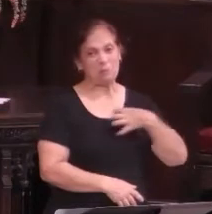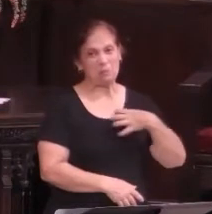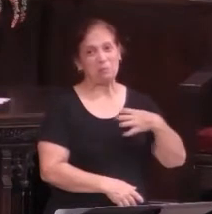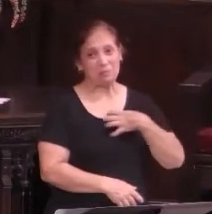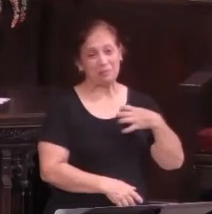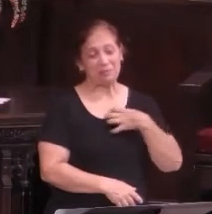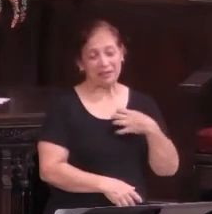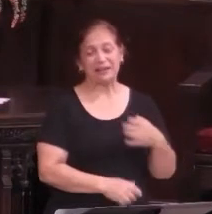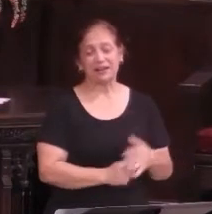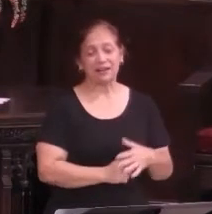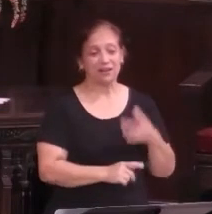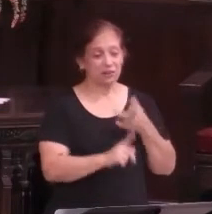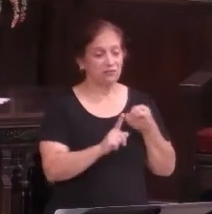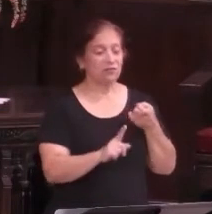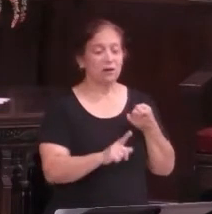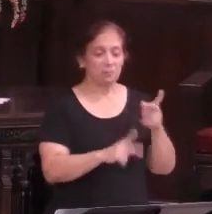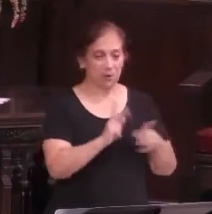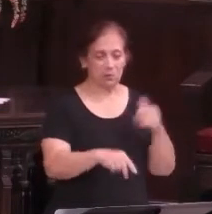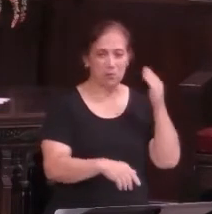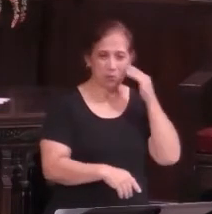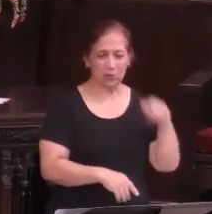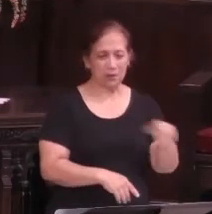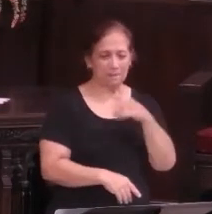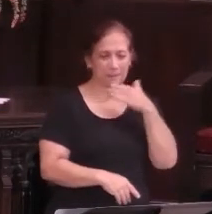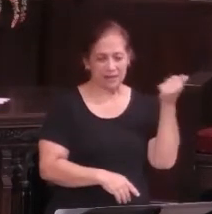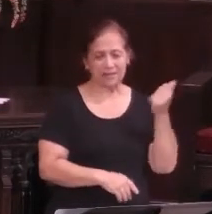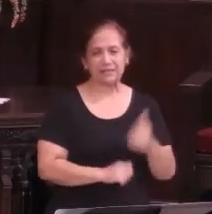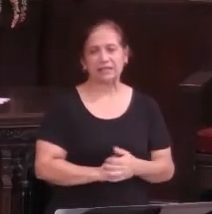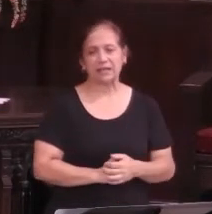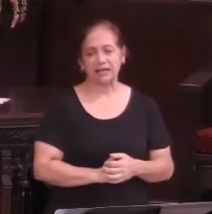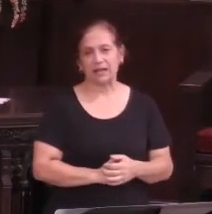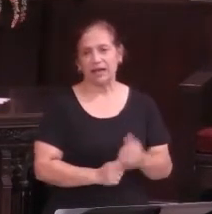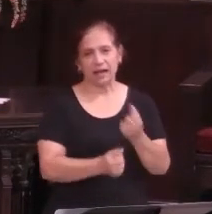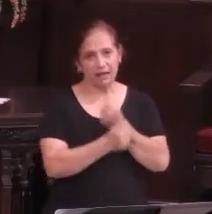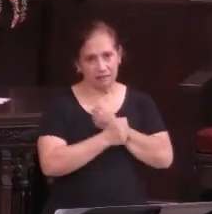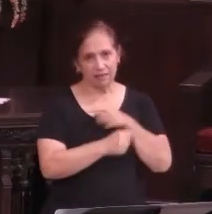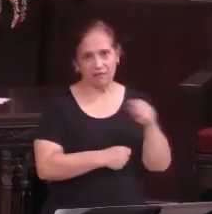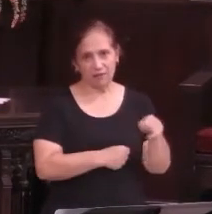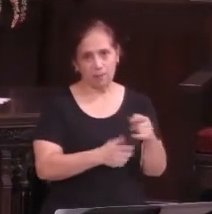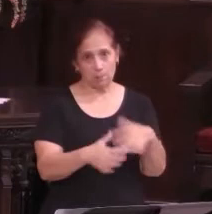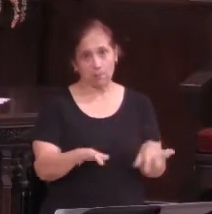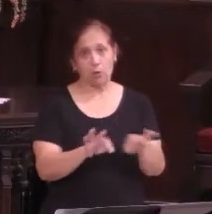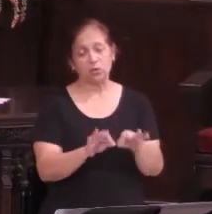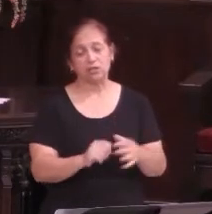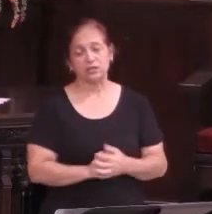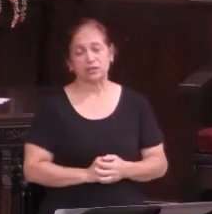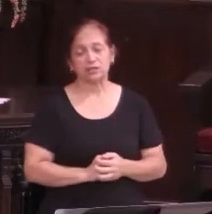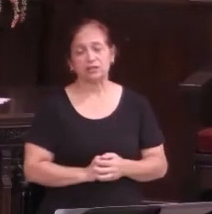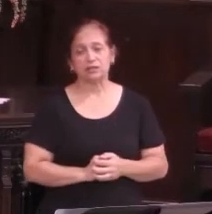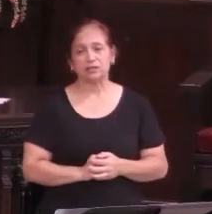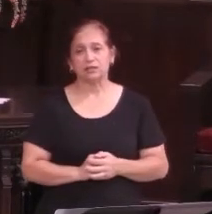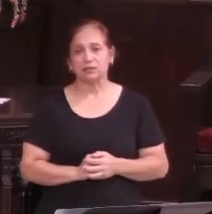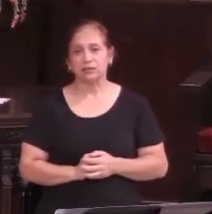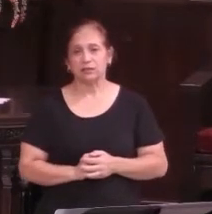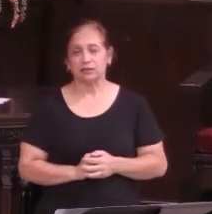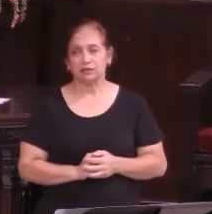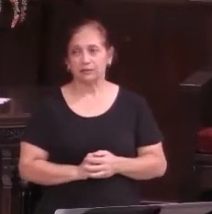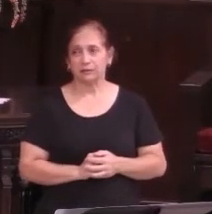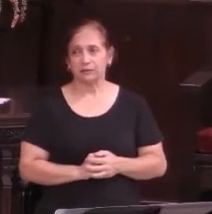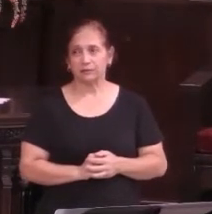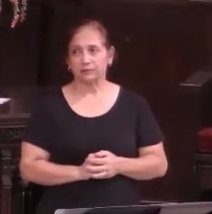complaining from those who knew him best and loved him most.